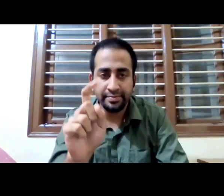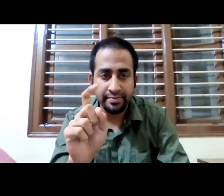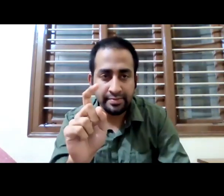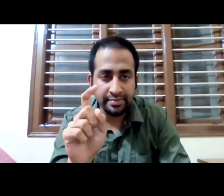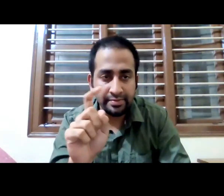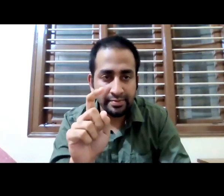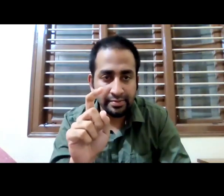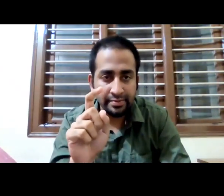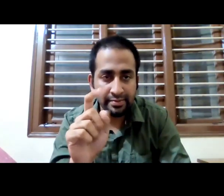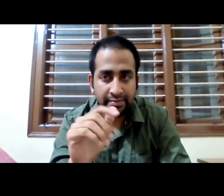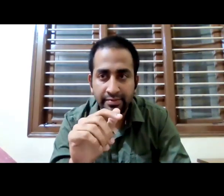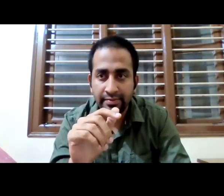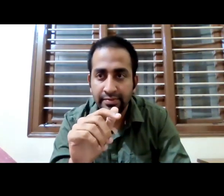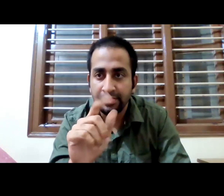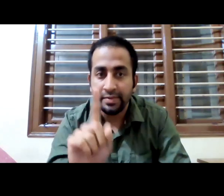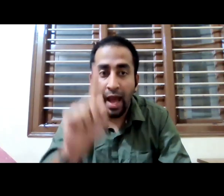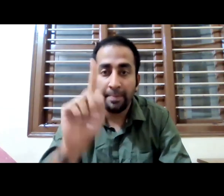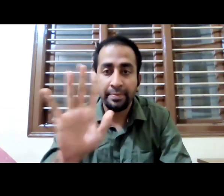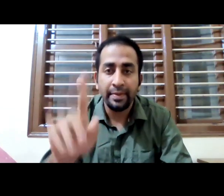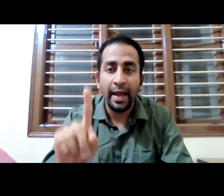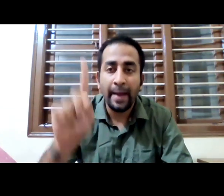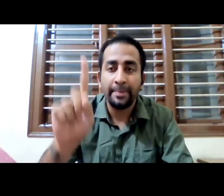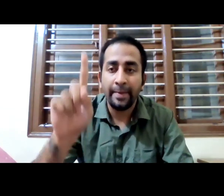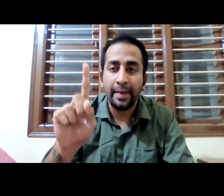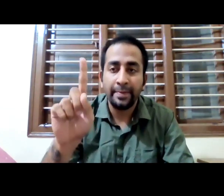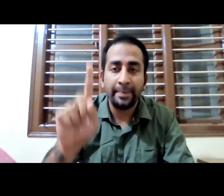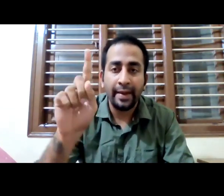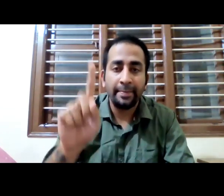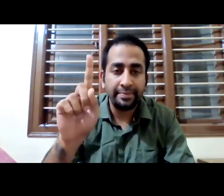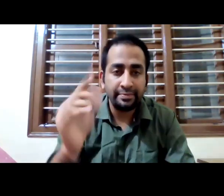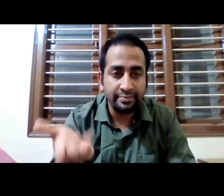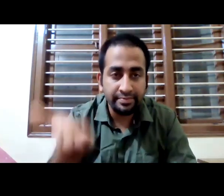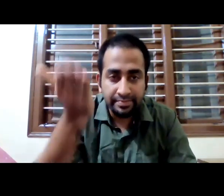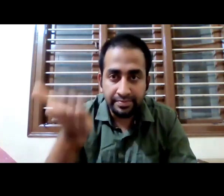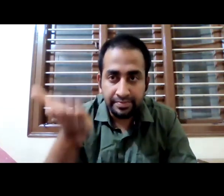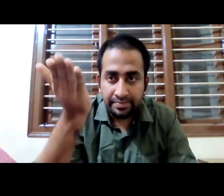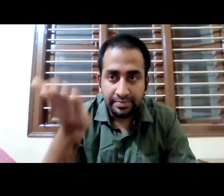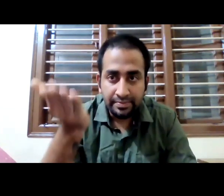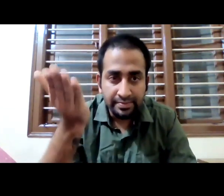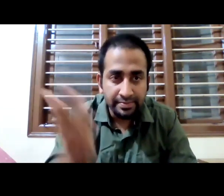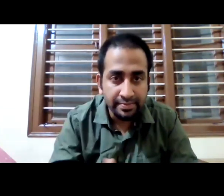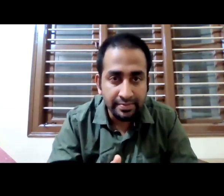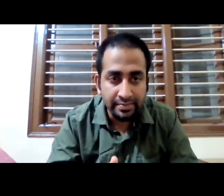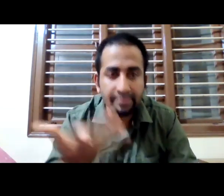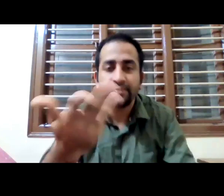Right. So let's see another one. Let's see one more. Can you scroll up? You go a little